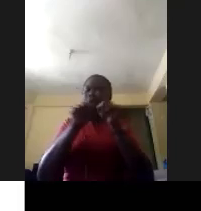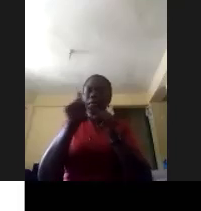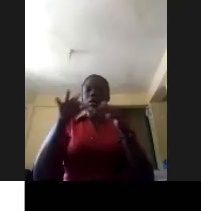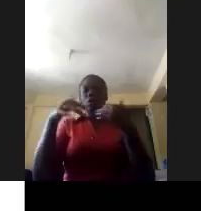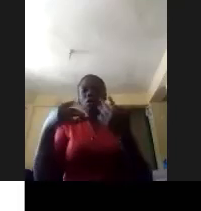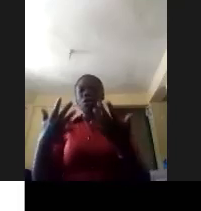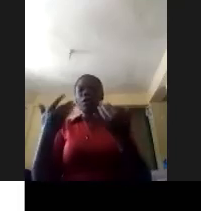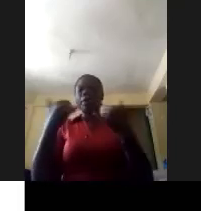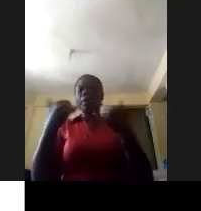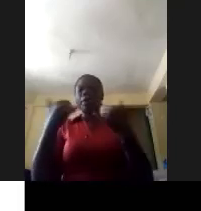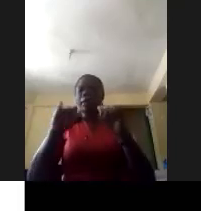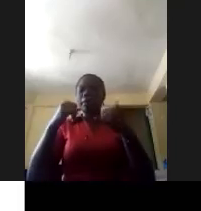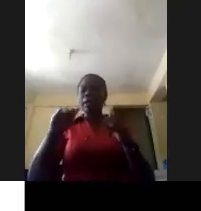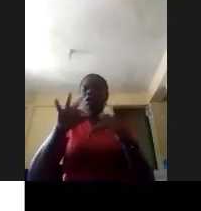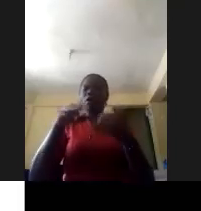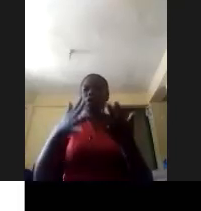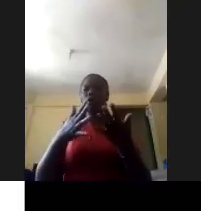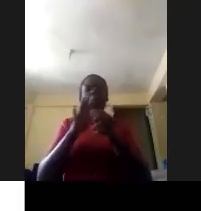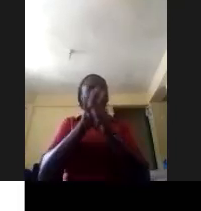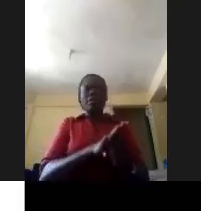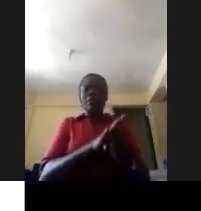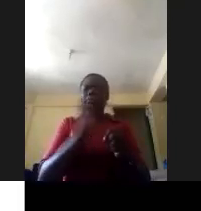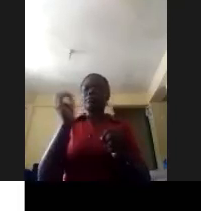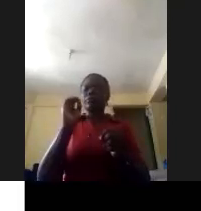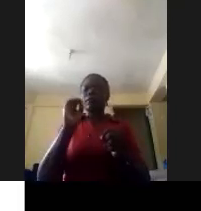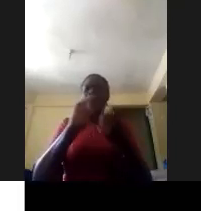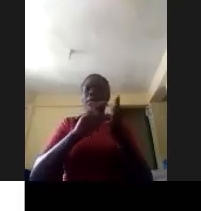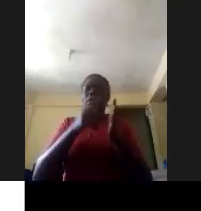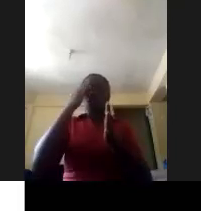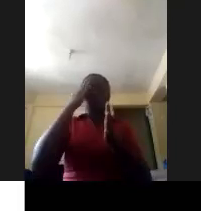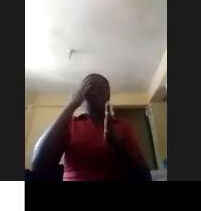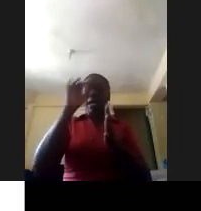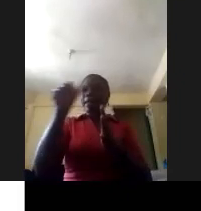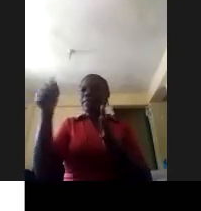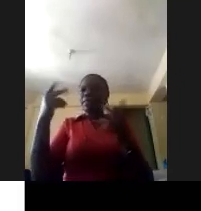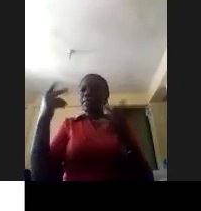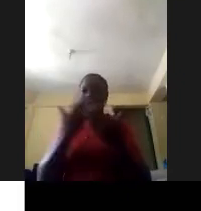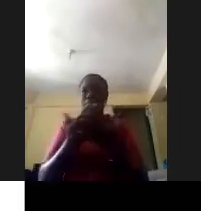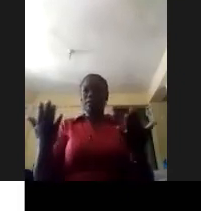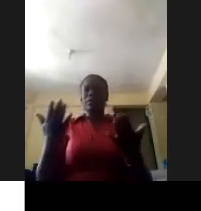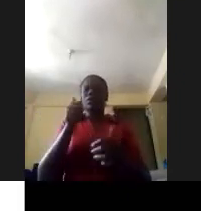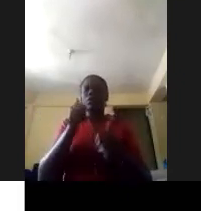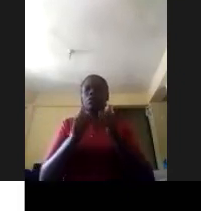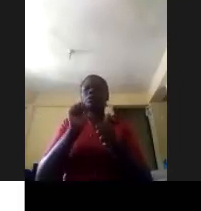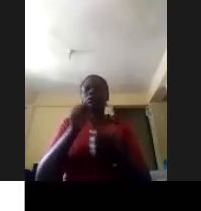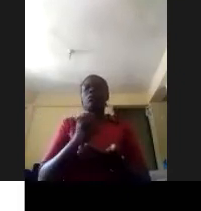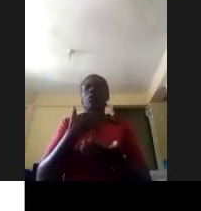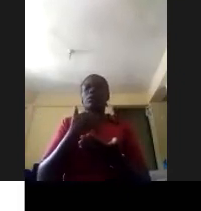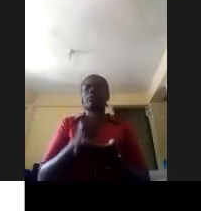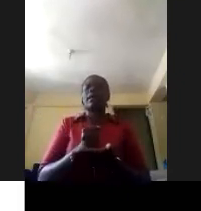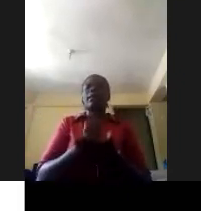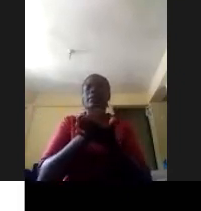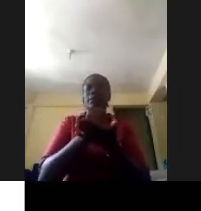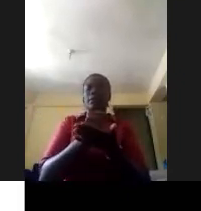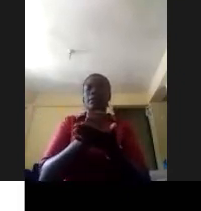labeling or Mhm. stigmatizing. It's about just knowing these other things that can be helped. Yeah. And